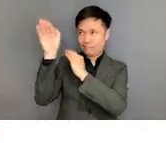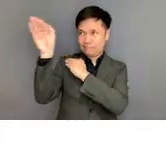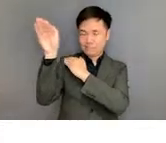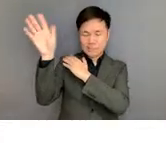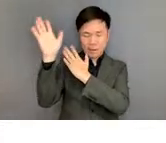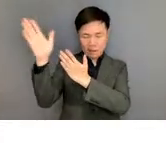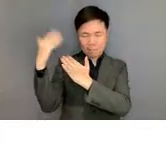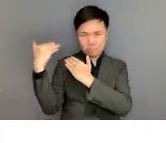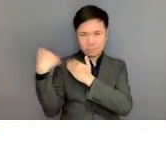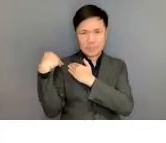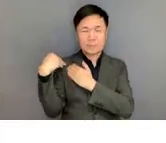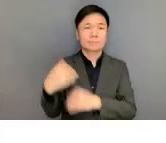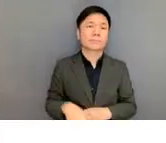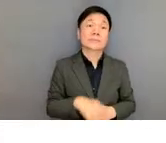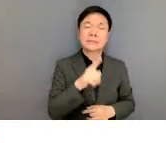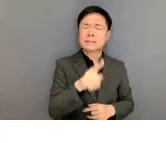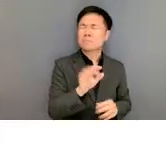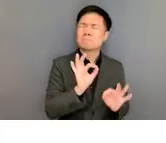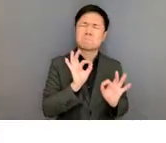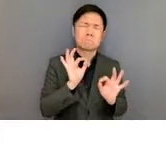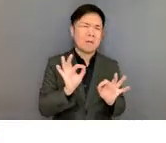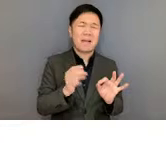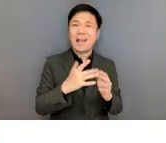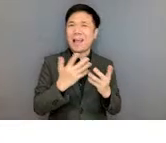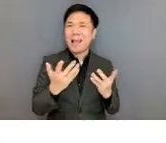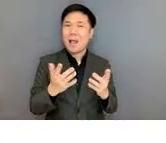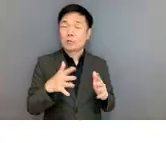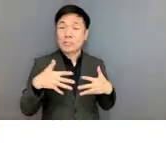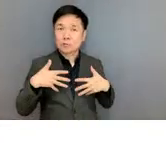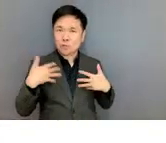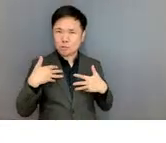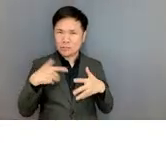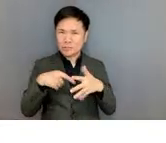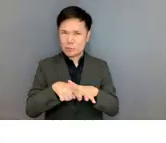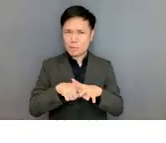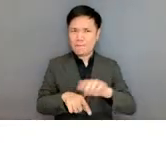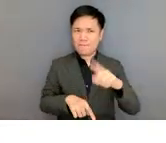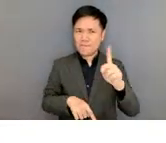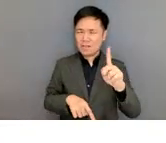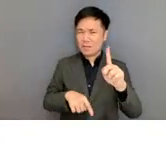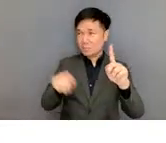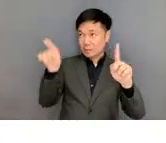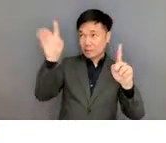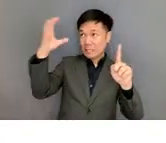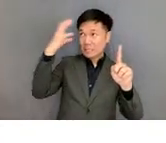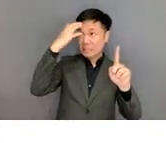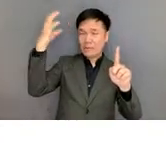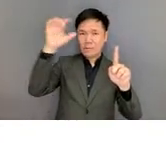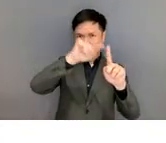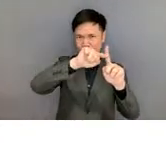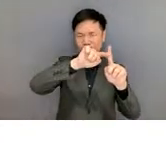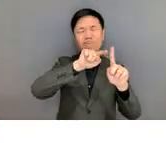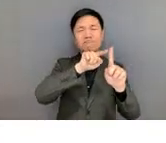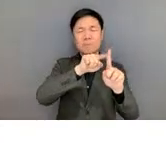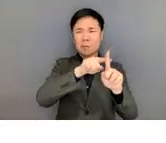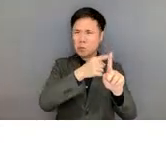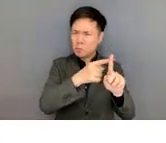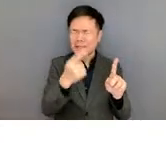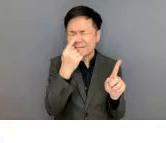ideal type gender mainstreaming would look like. We acknowledge that sometimes we have to be